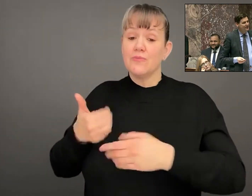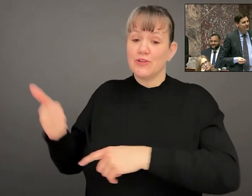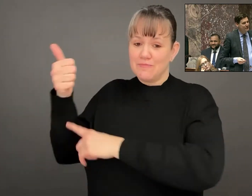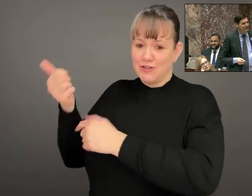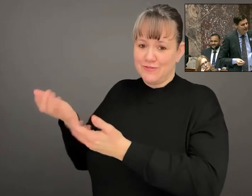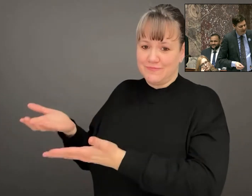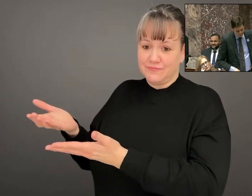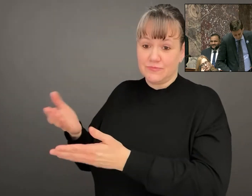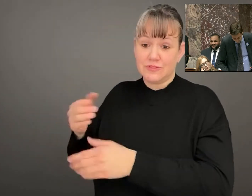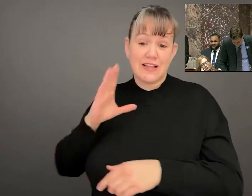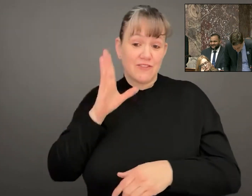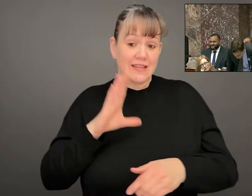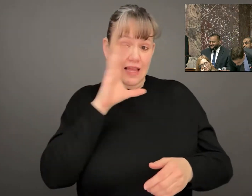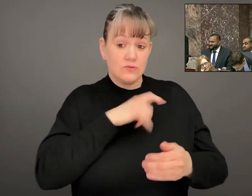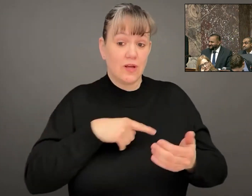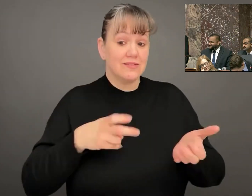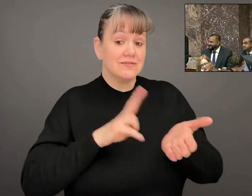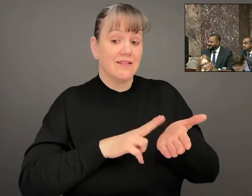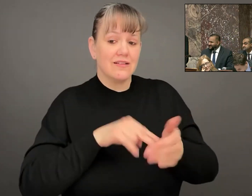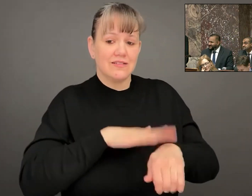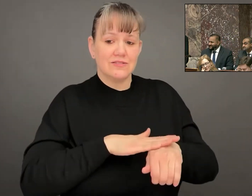sign a non-disclosure agreement.